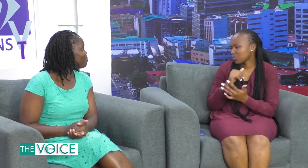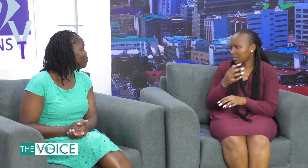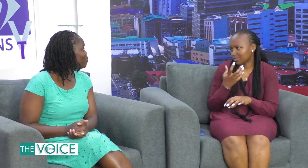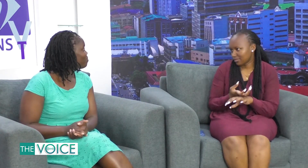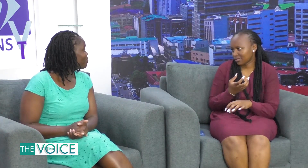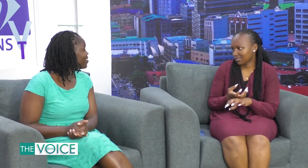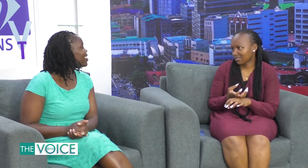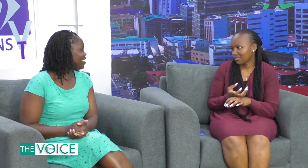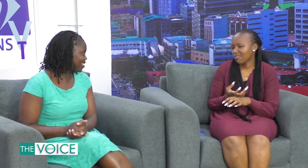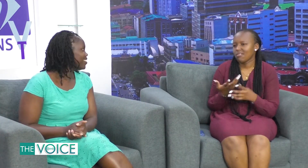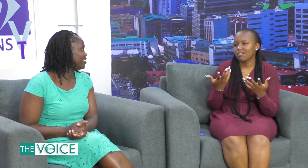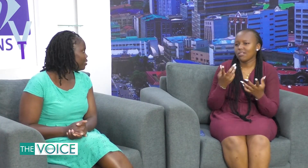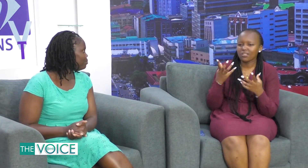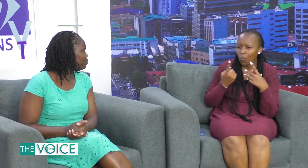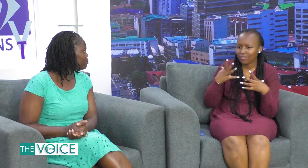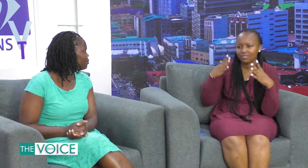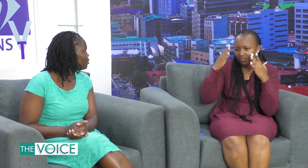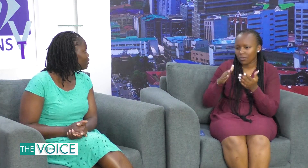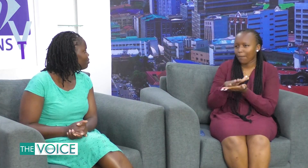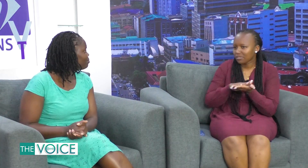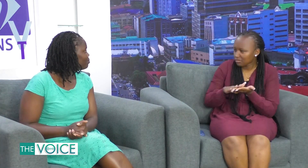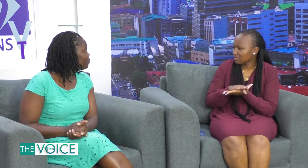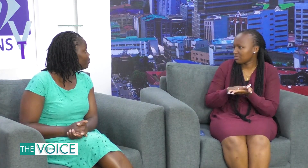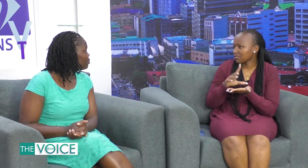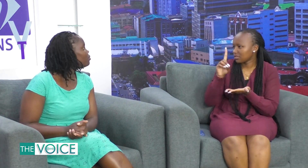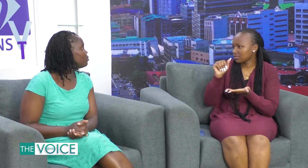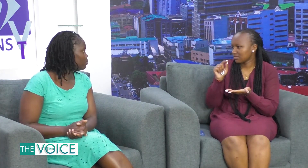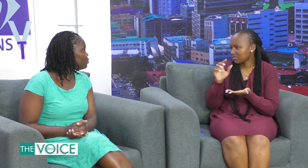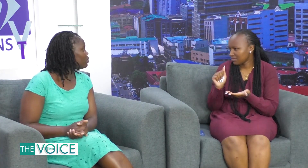Most people say that computer science is a very hard course. But